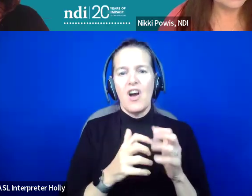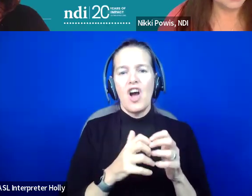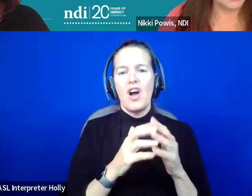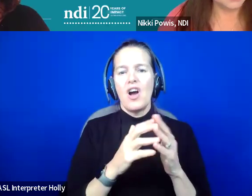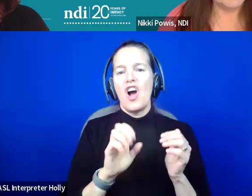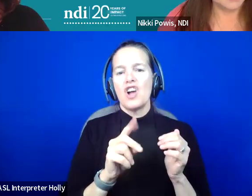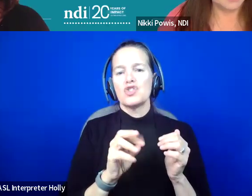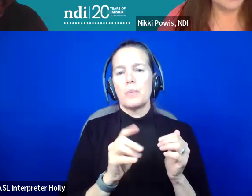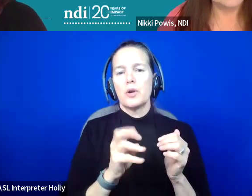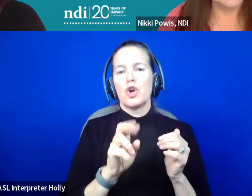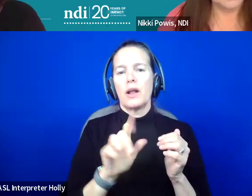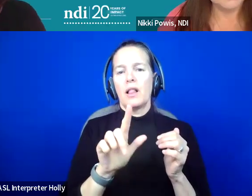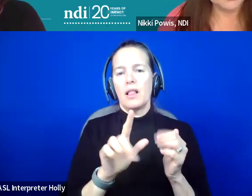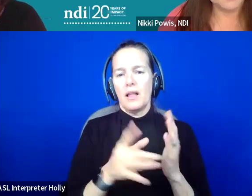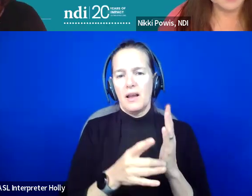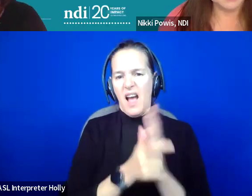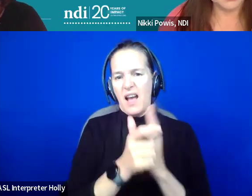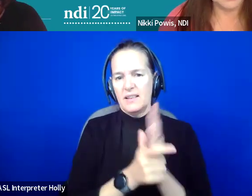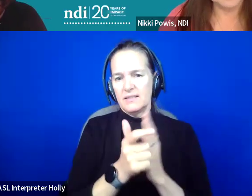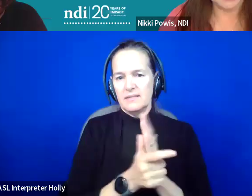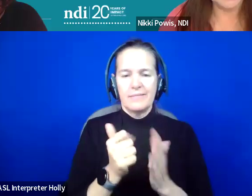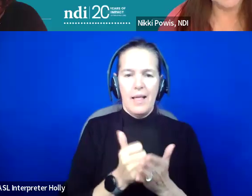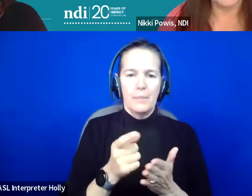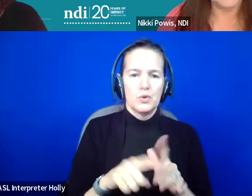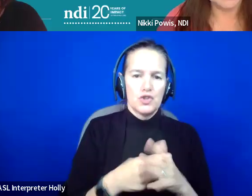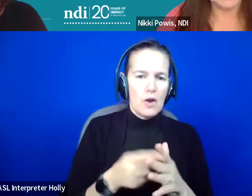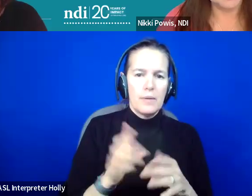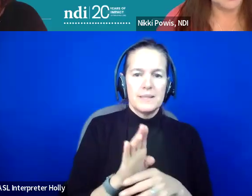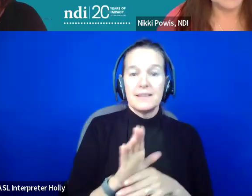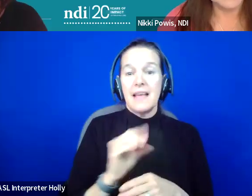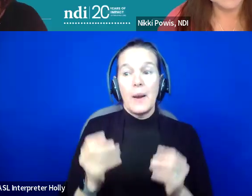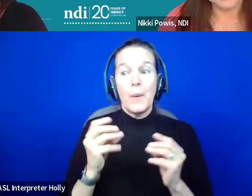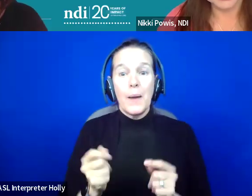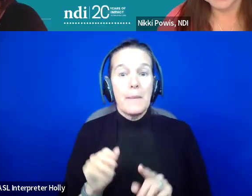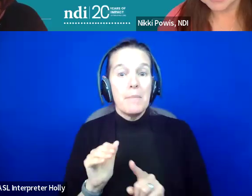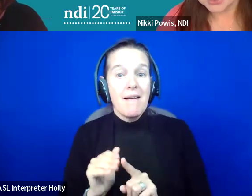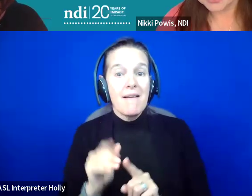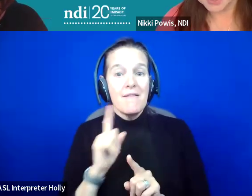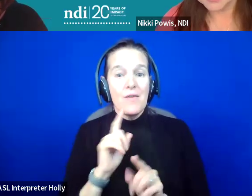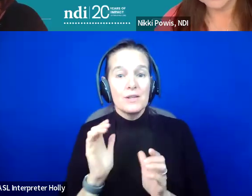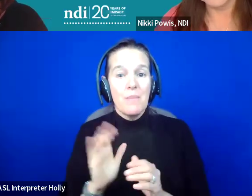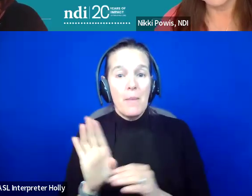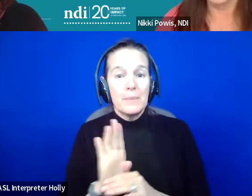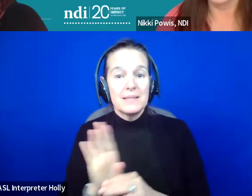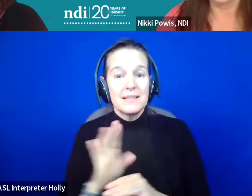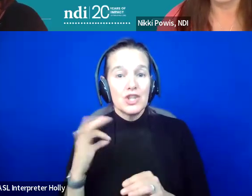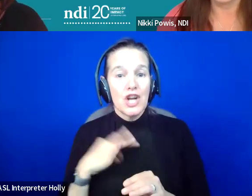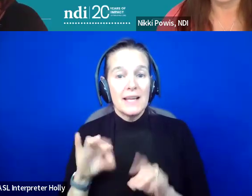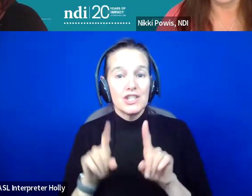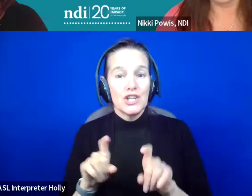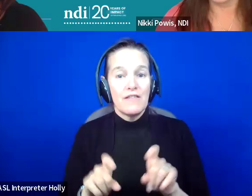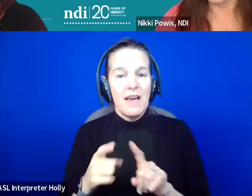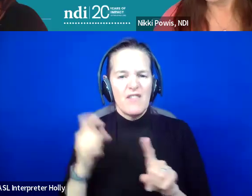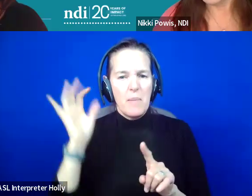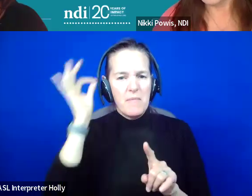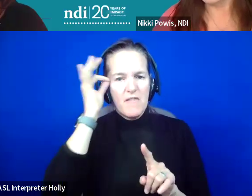started. And one more thing, quick plug for that small business credit survey that the Federal Reserve